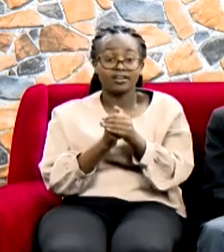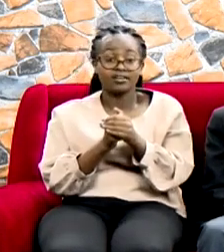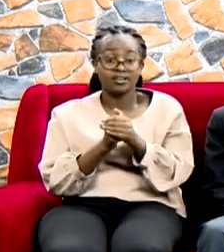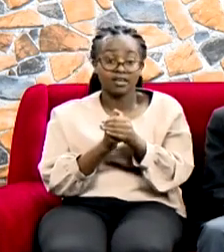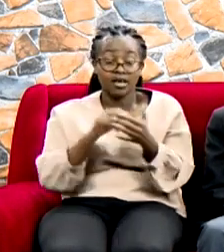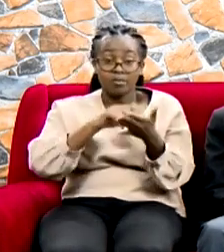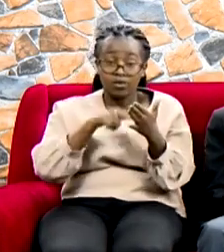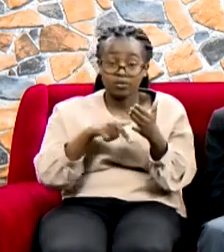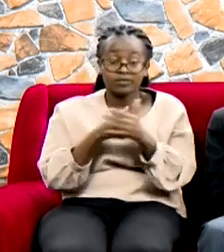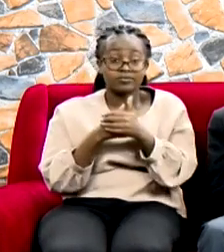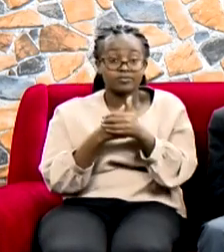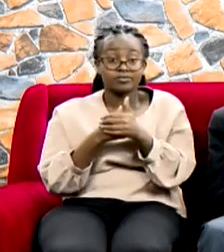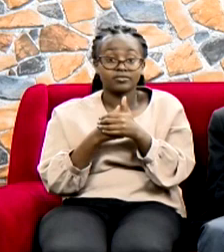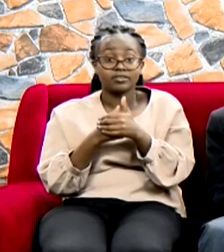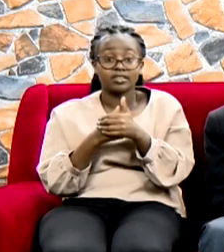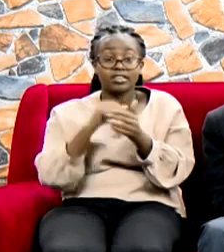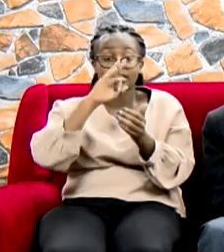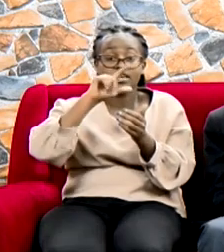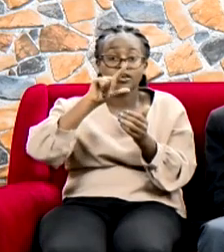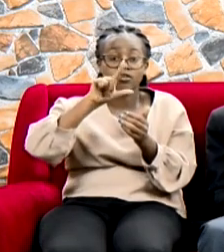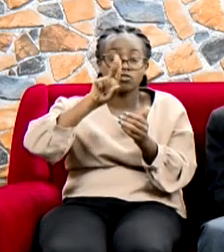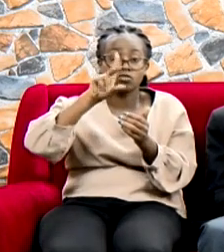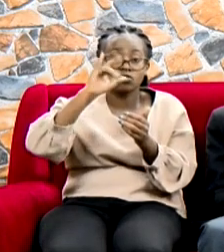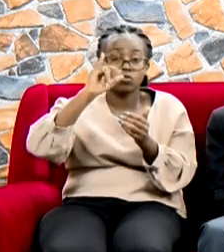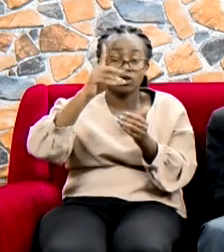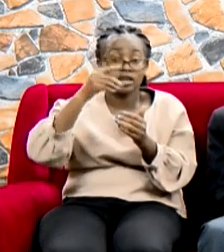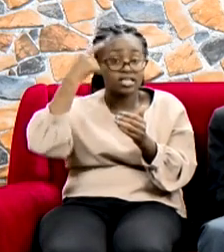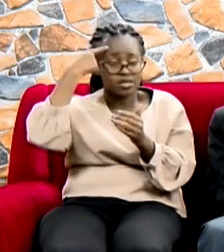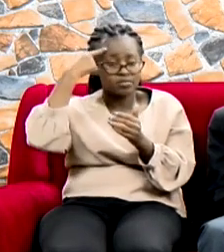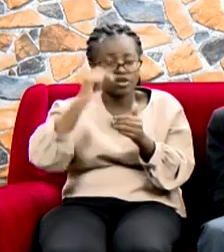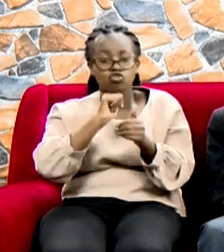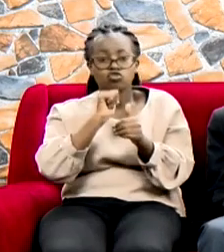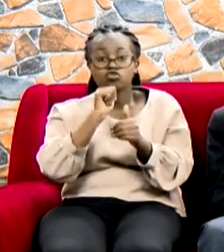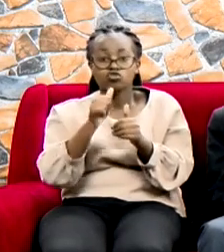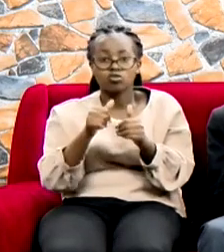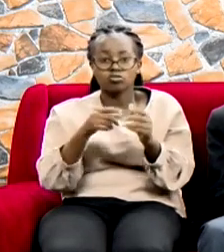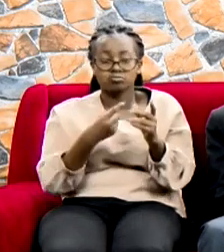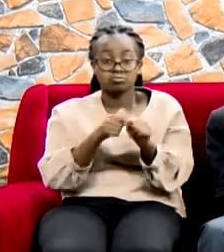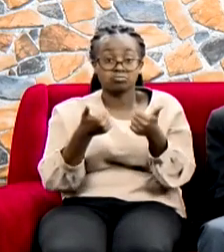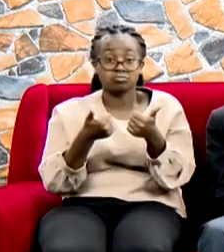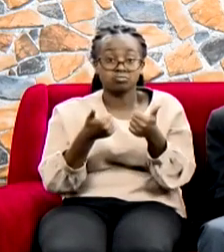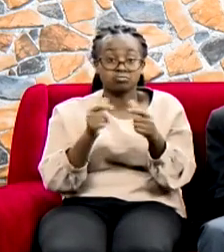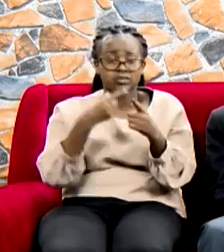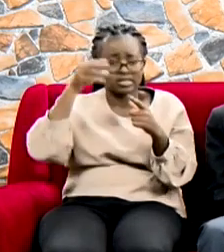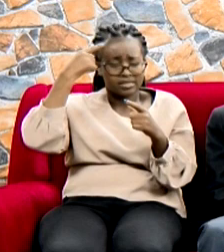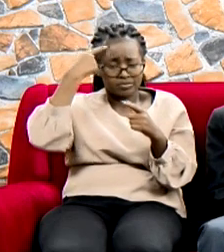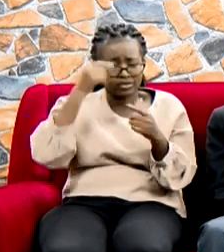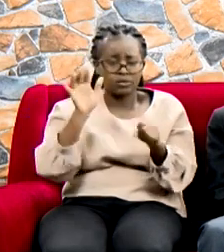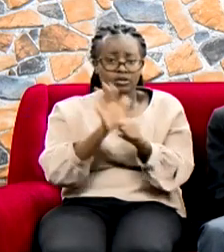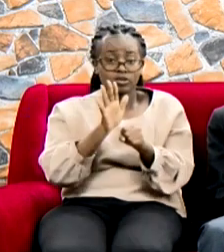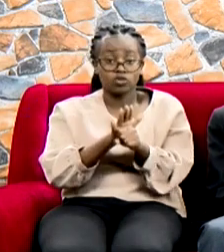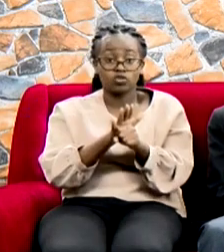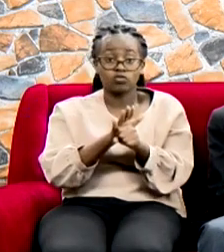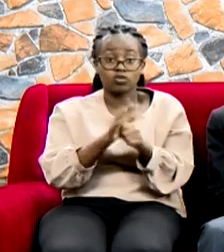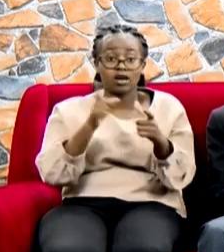Hydrocephaly means that the fluid in the brain is not draining well, so the brain collects a lot of fluid in it, and so the